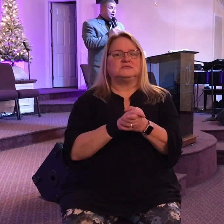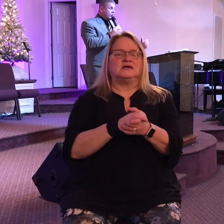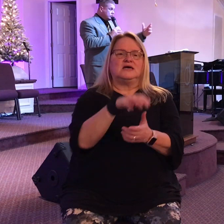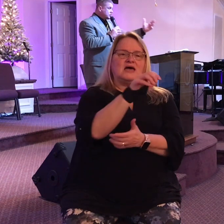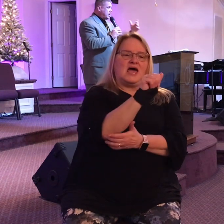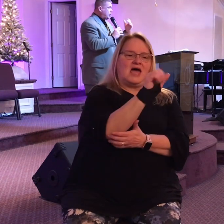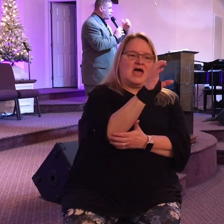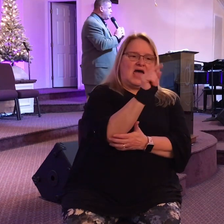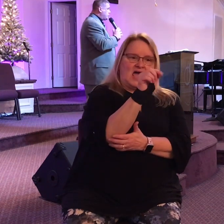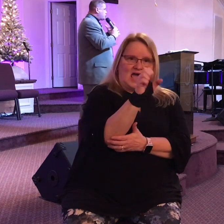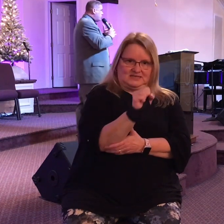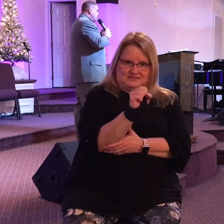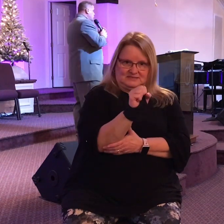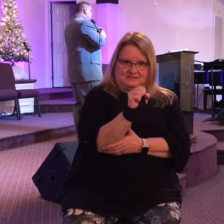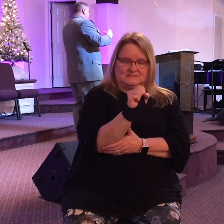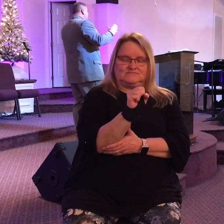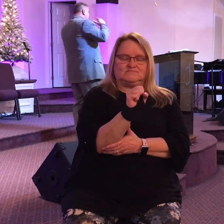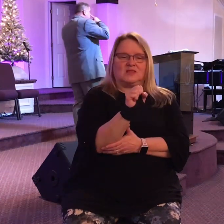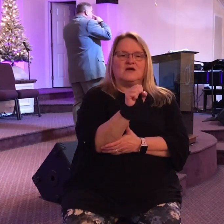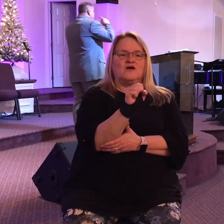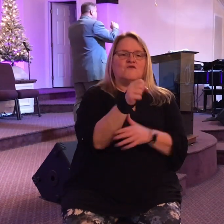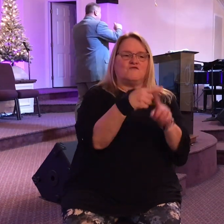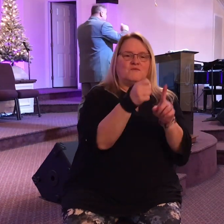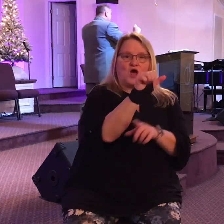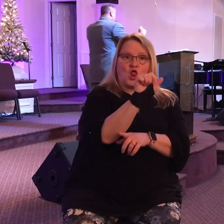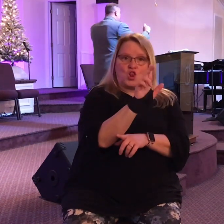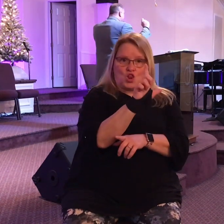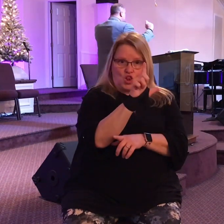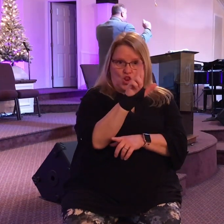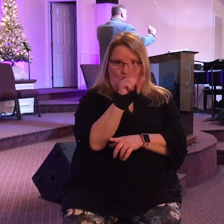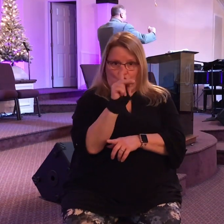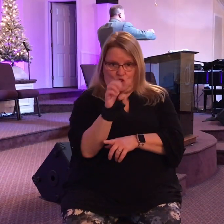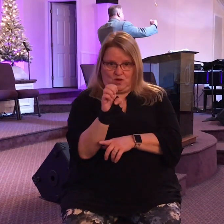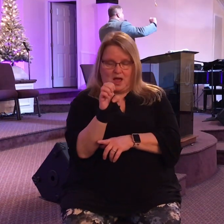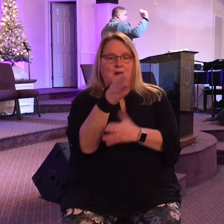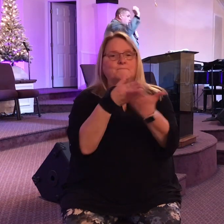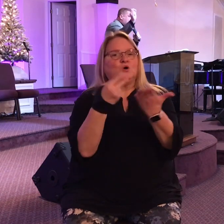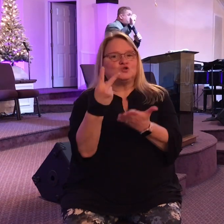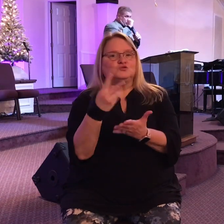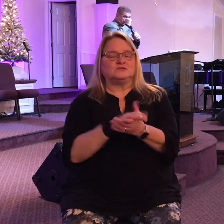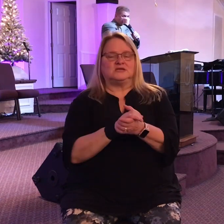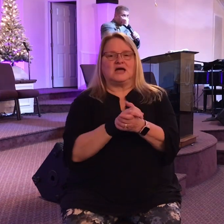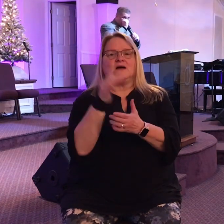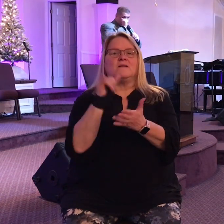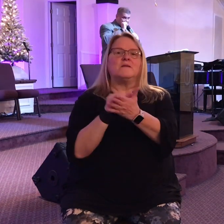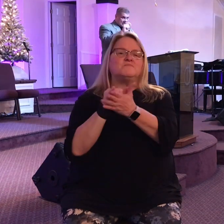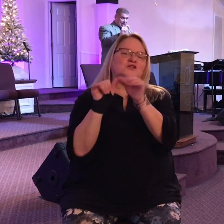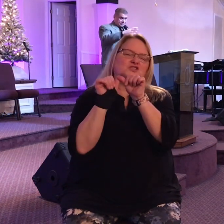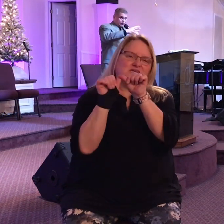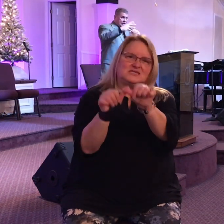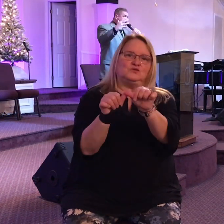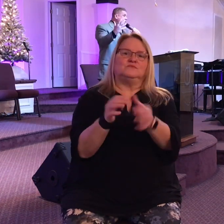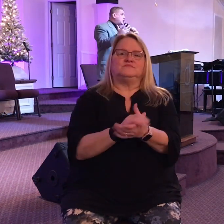Gospel. When you study hermeneutics, you'll find out that most people consider that the book of Acts was a continuation of